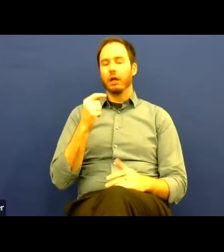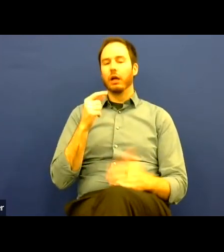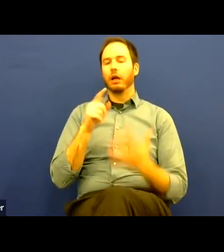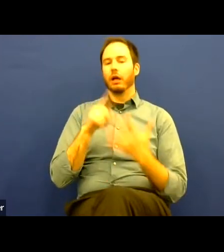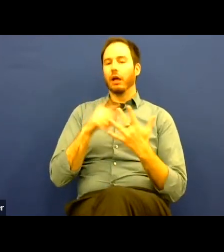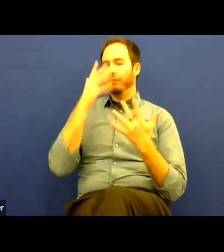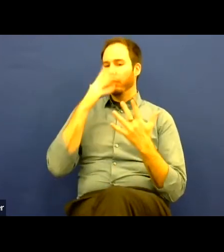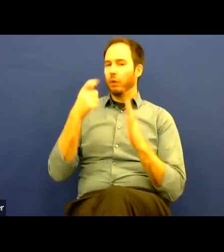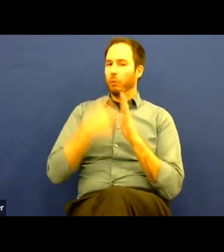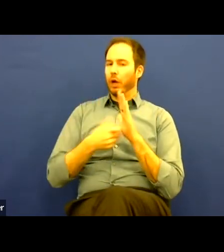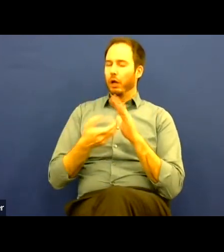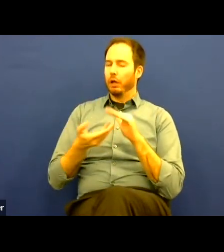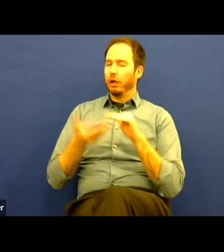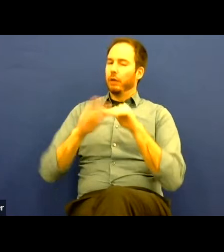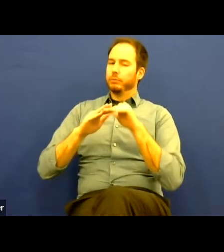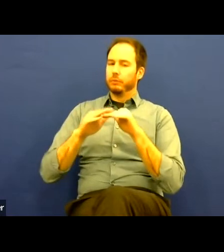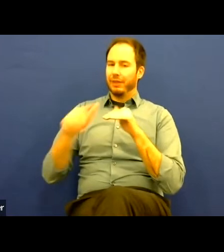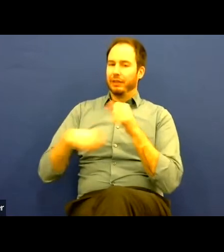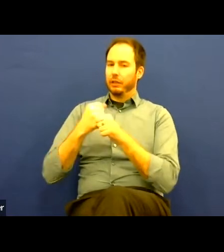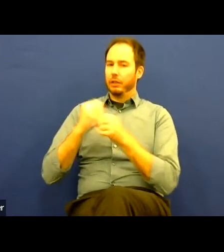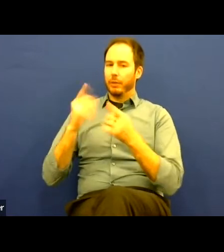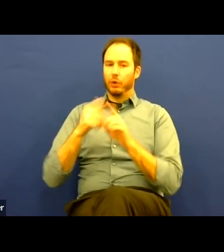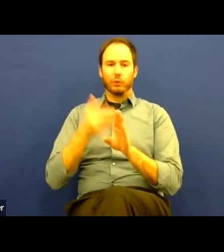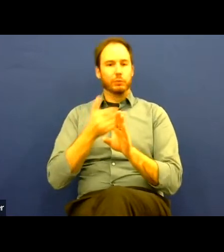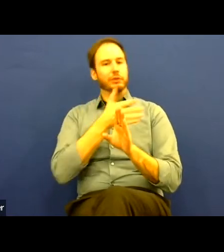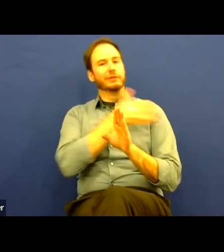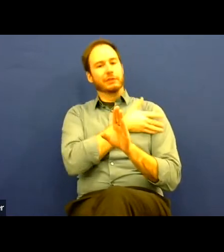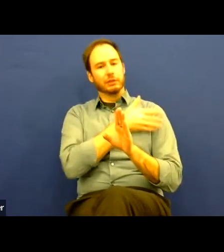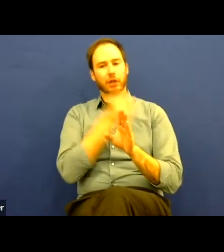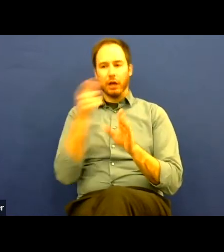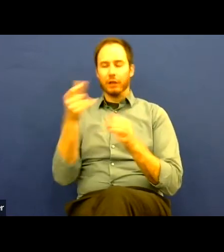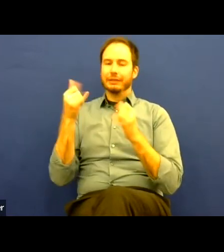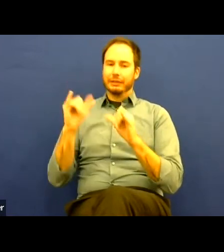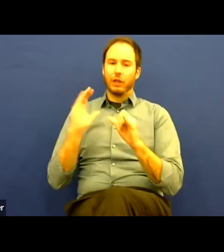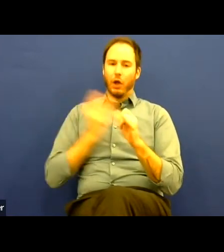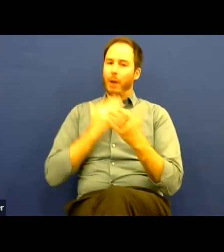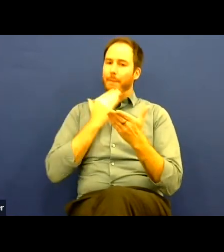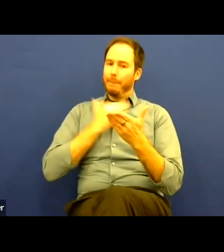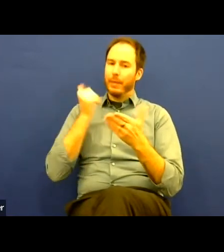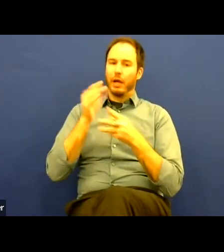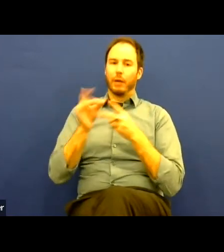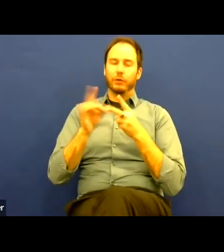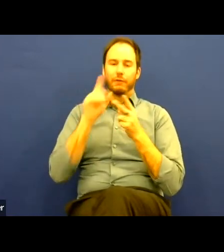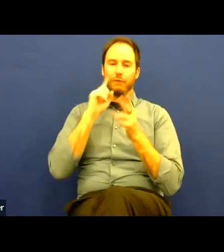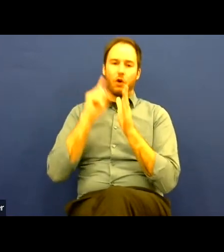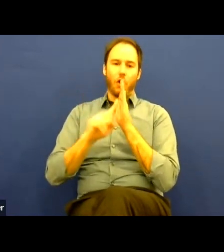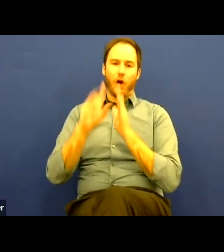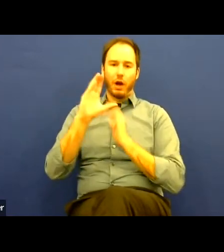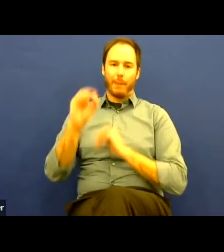price went up a little bit more this year than it did previous year, but they're still our best option.